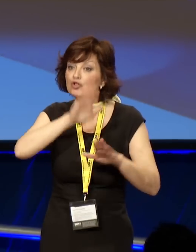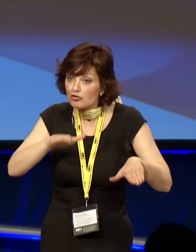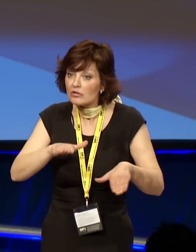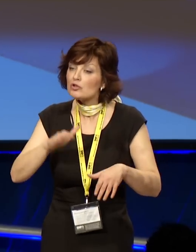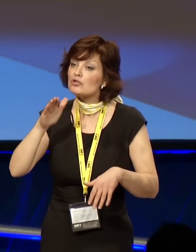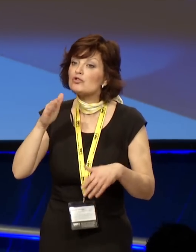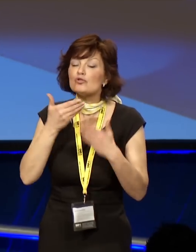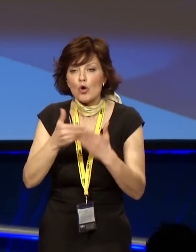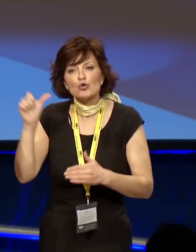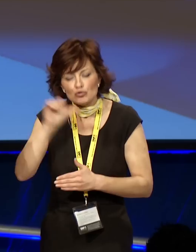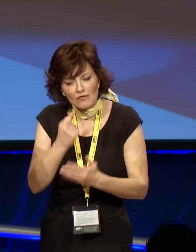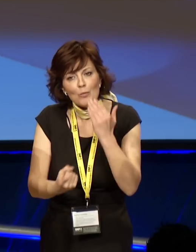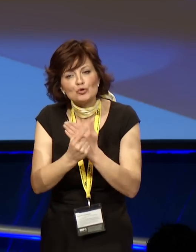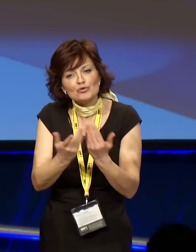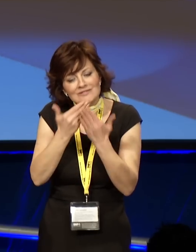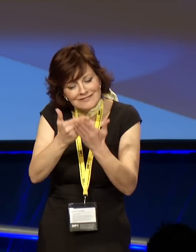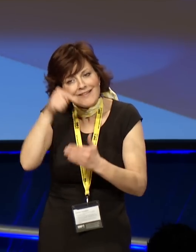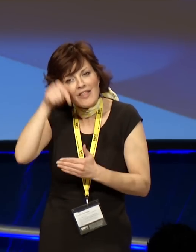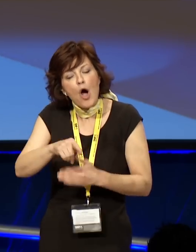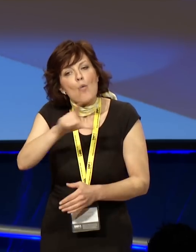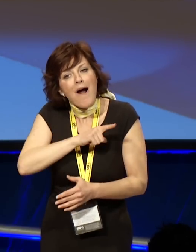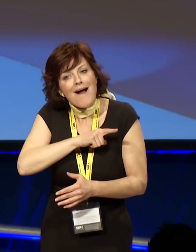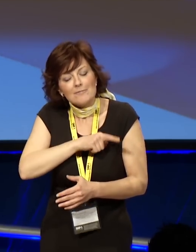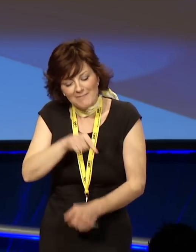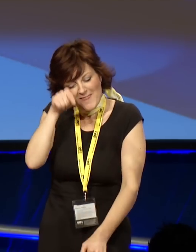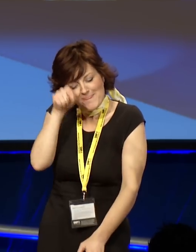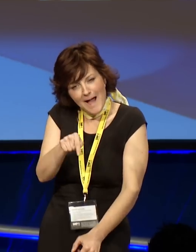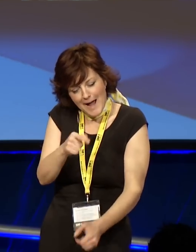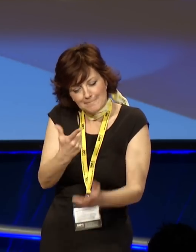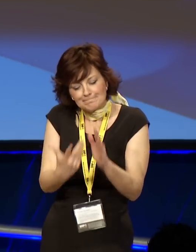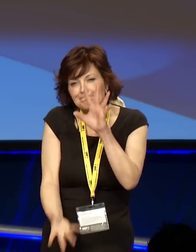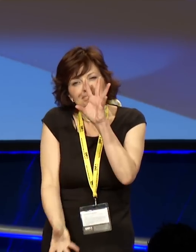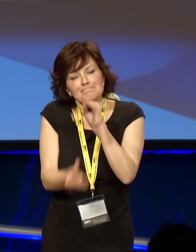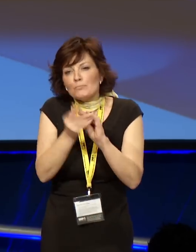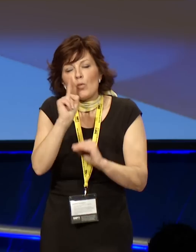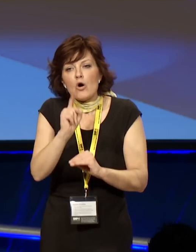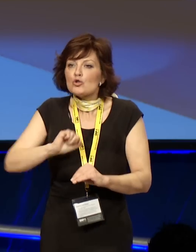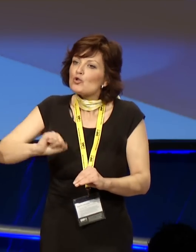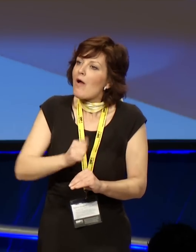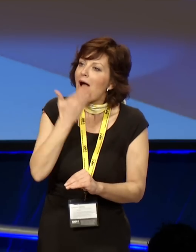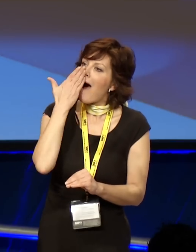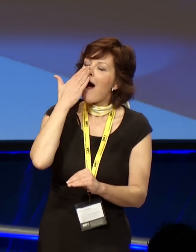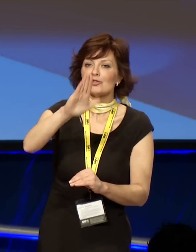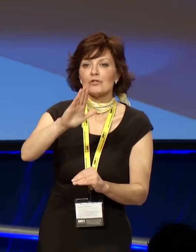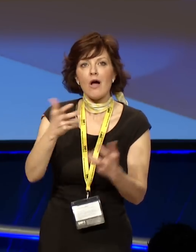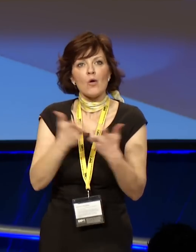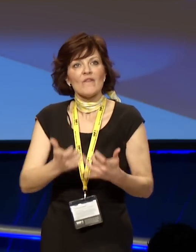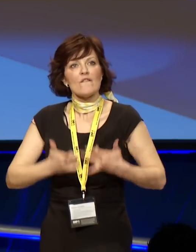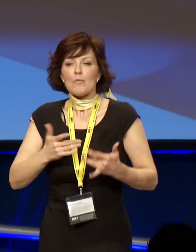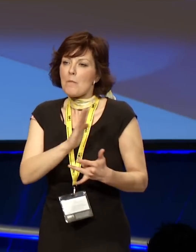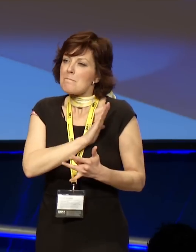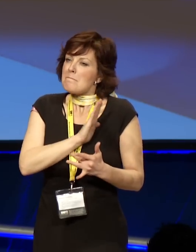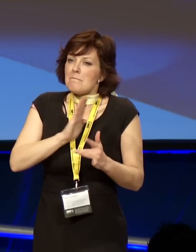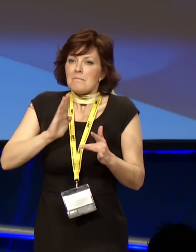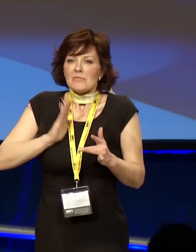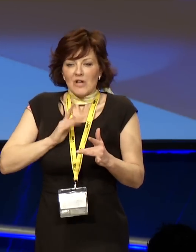chance to study it. What it encapsulates is Scotland's attitude to our military and martial story. And that attitude